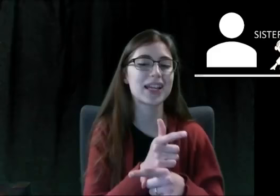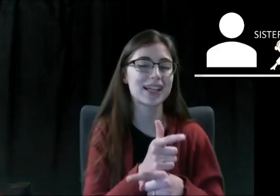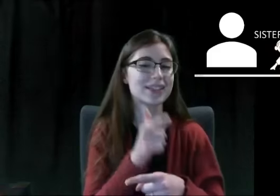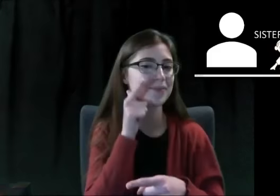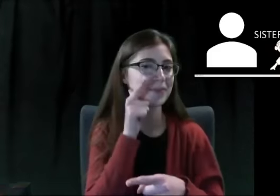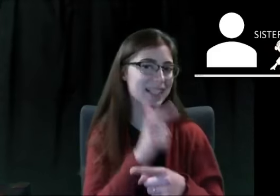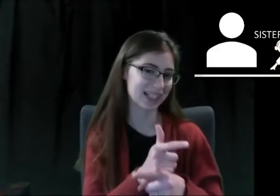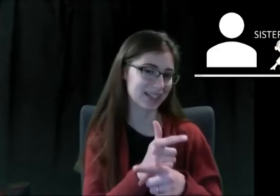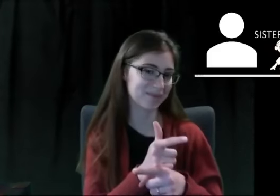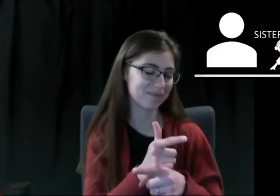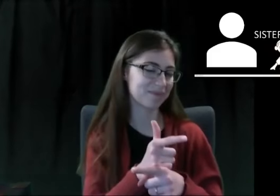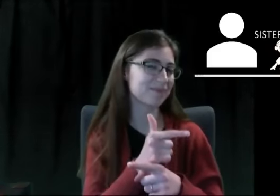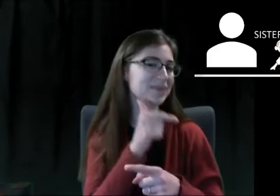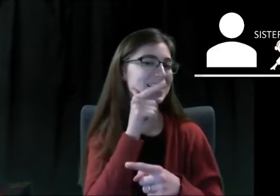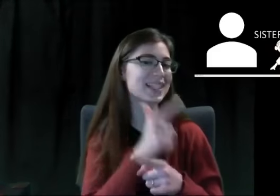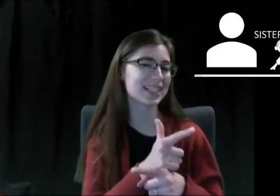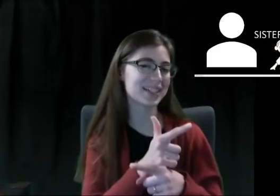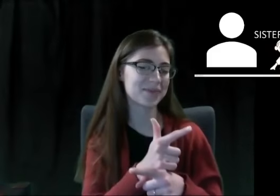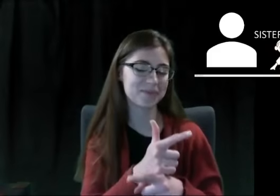hand. Sister. Sister.